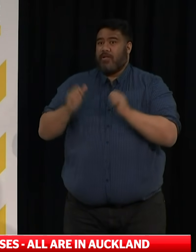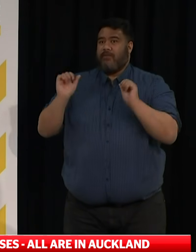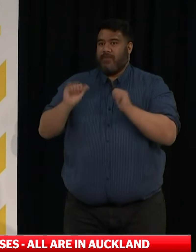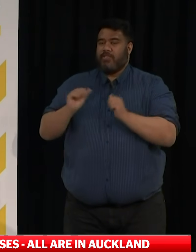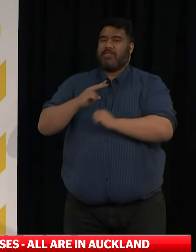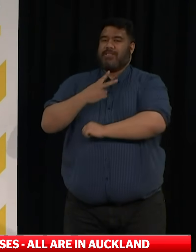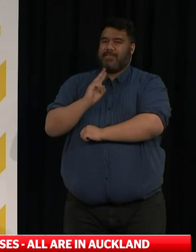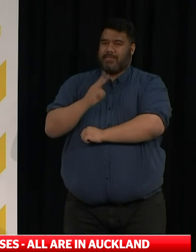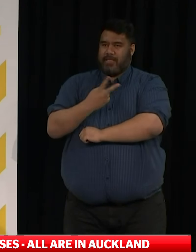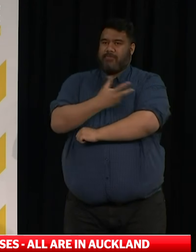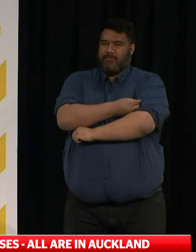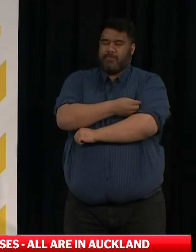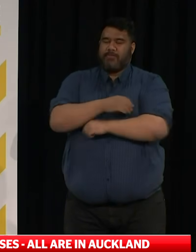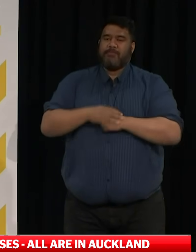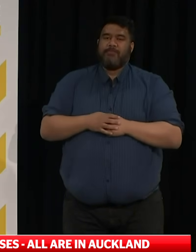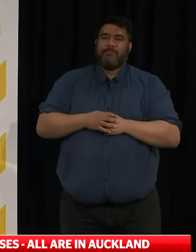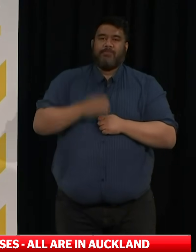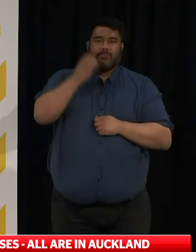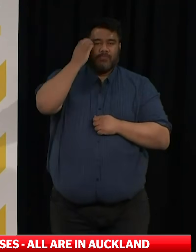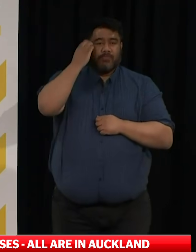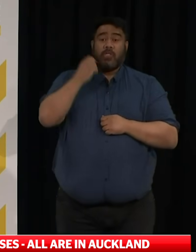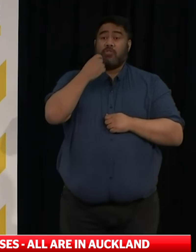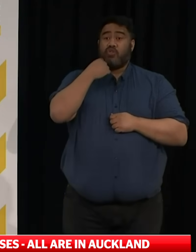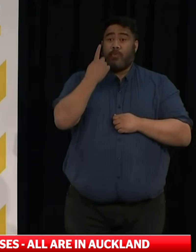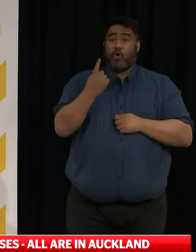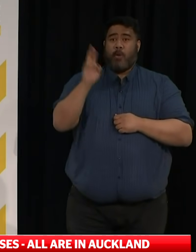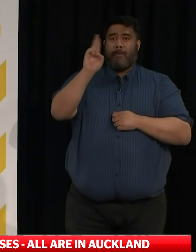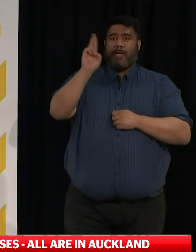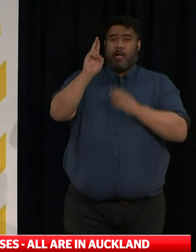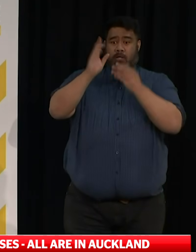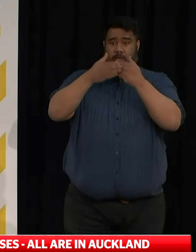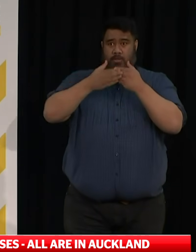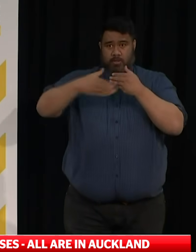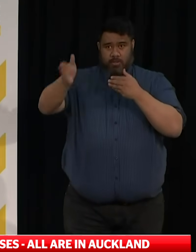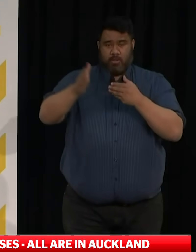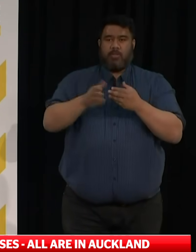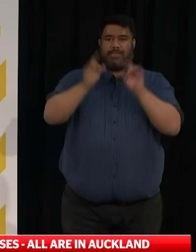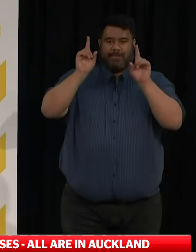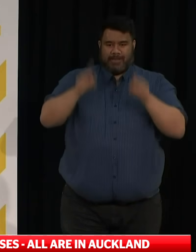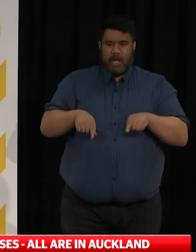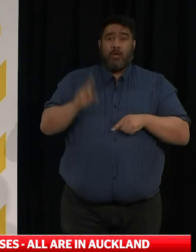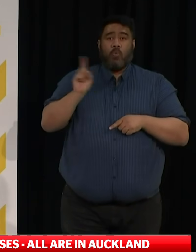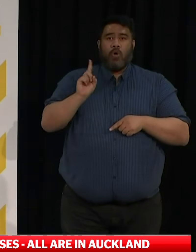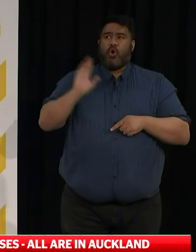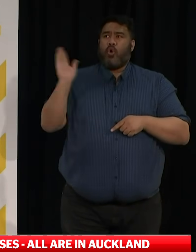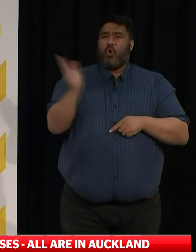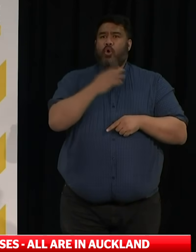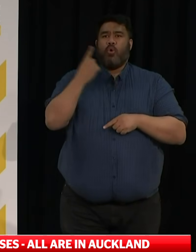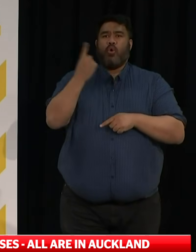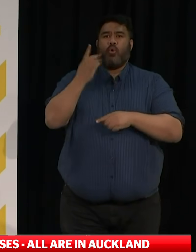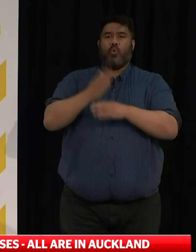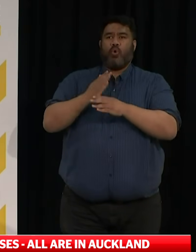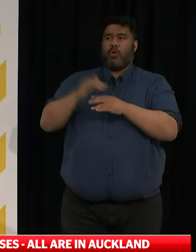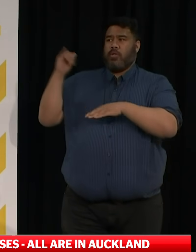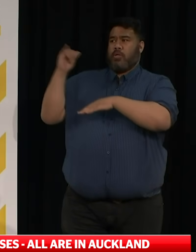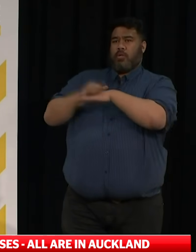have had both doses. As at midnight tomorrow, the requirement will come into force for all border workers and roles where they might